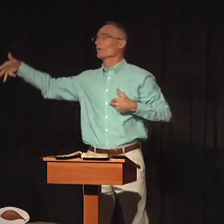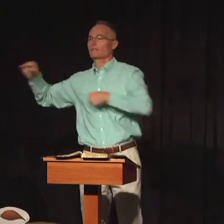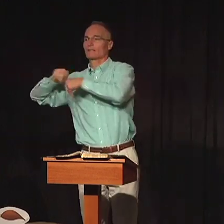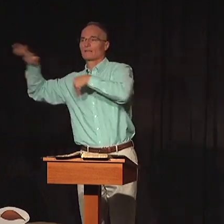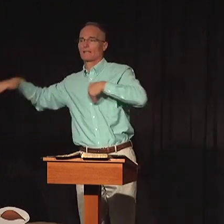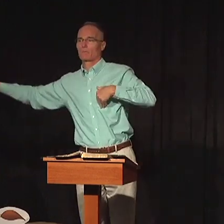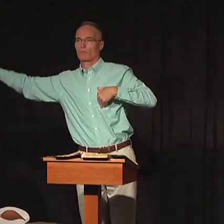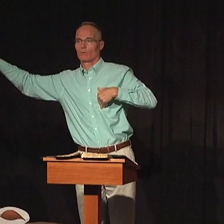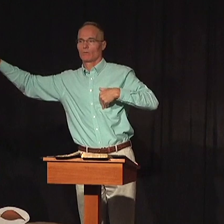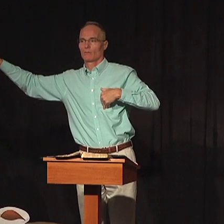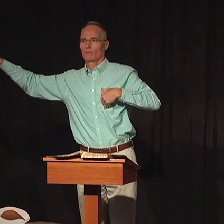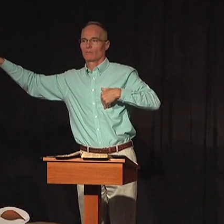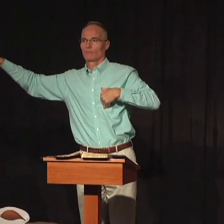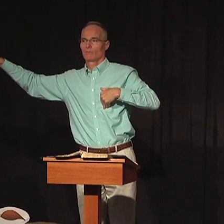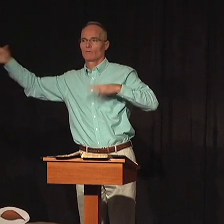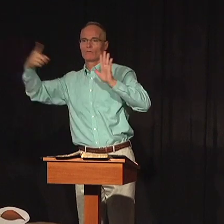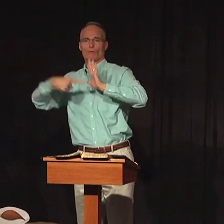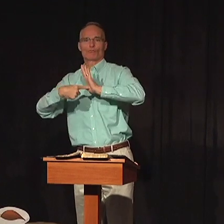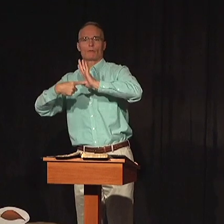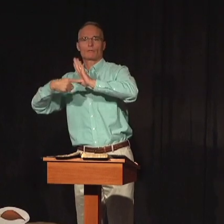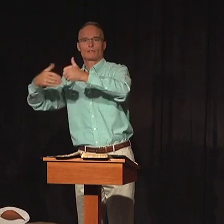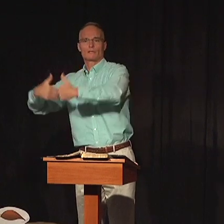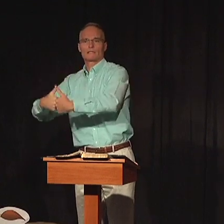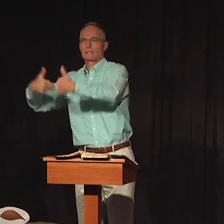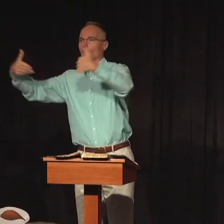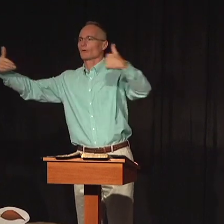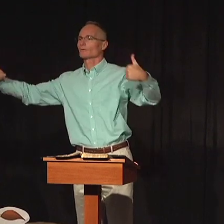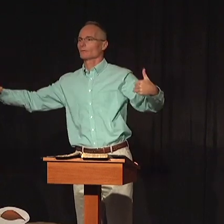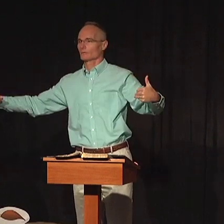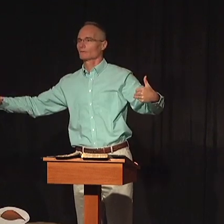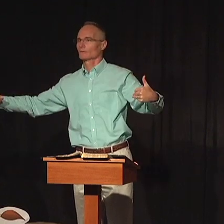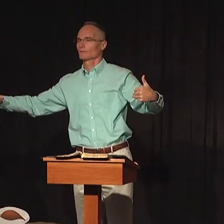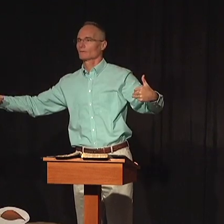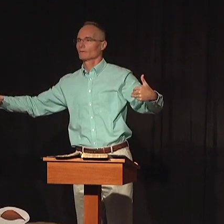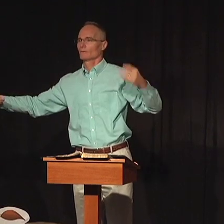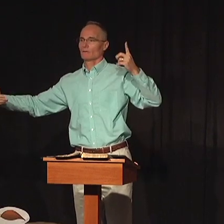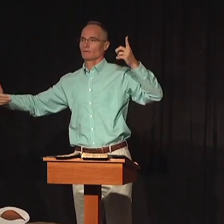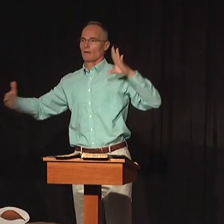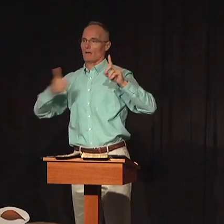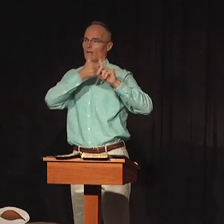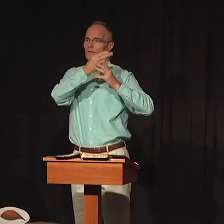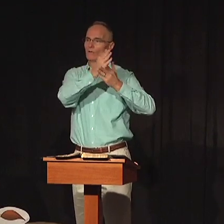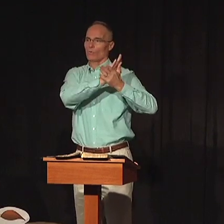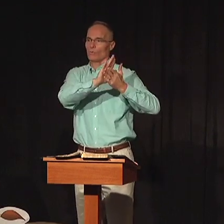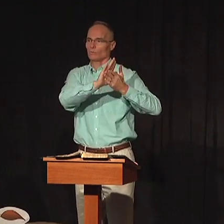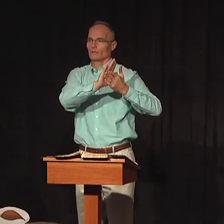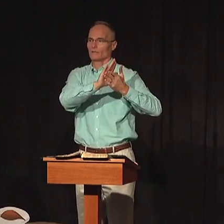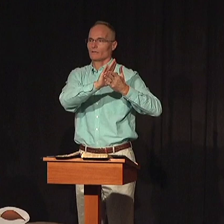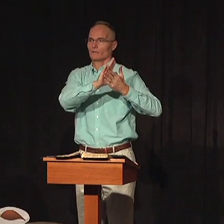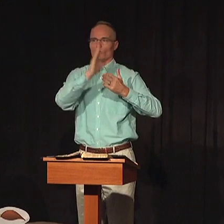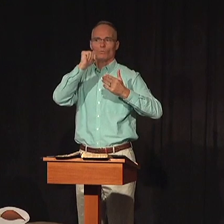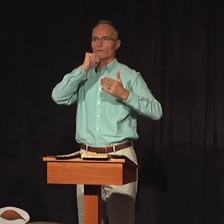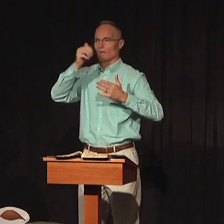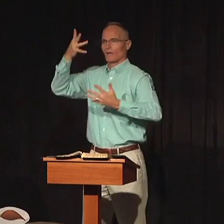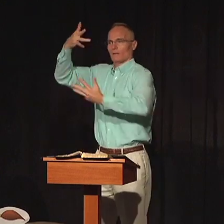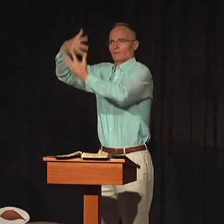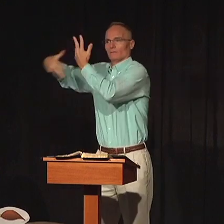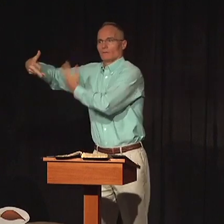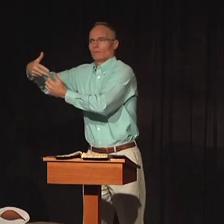curtain. And then there was the rest of the temple. So that represented the separation between God the holy. He